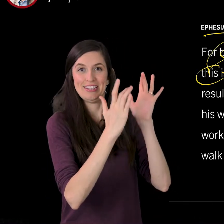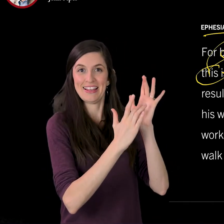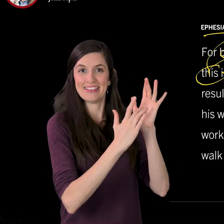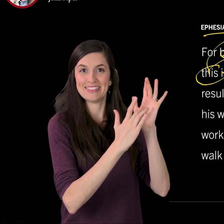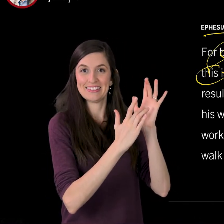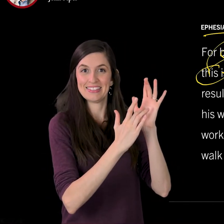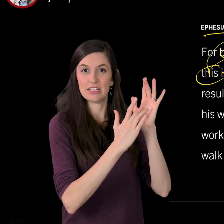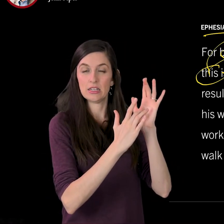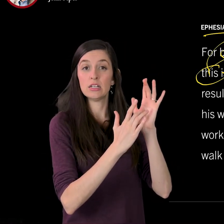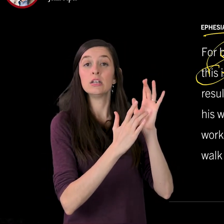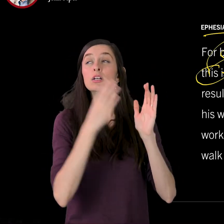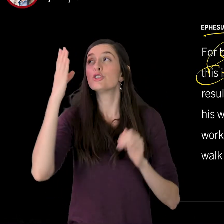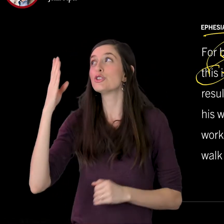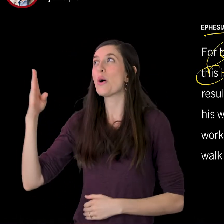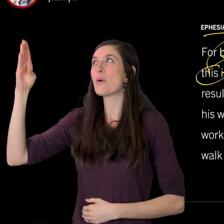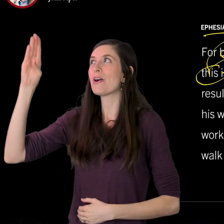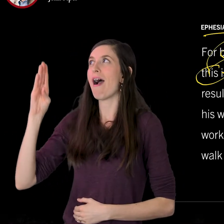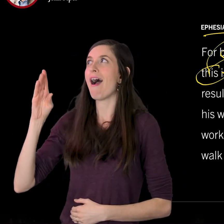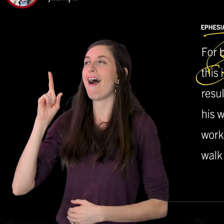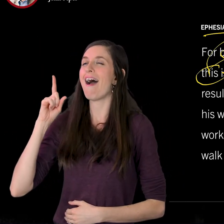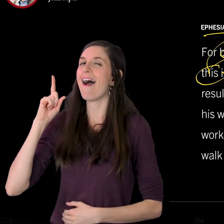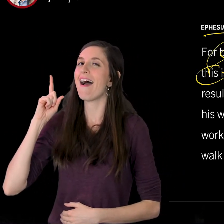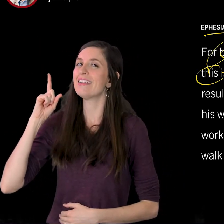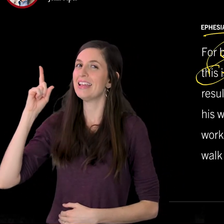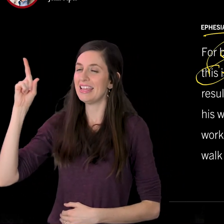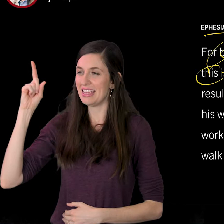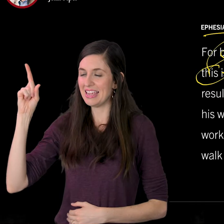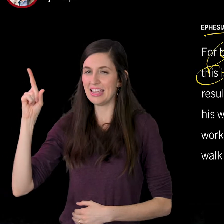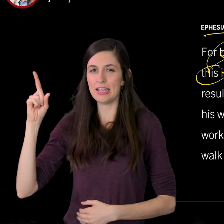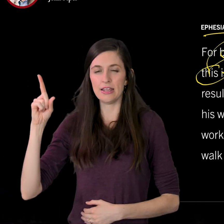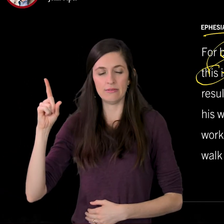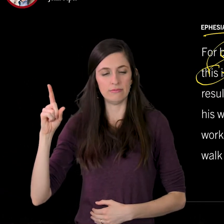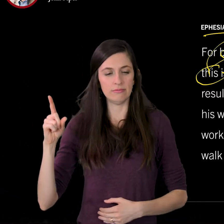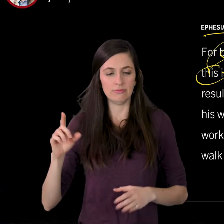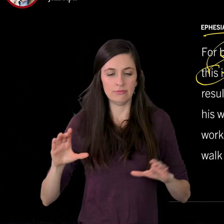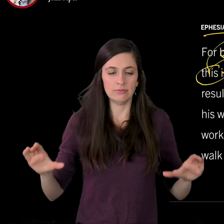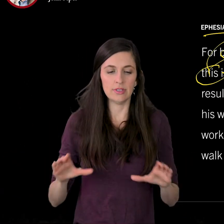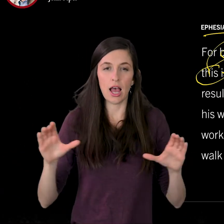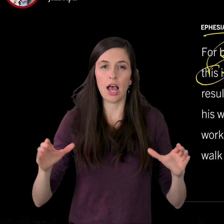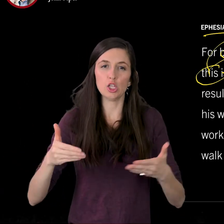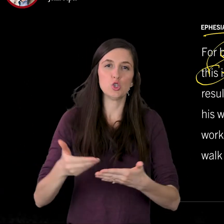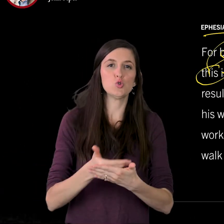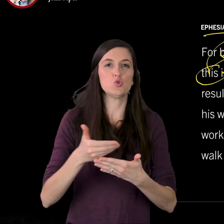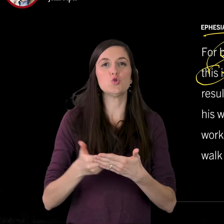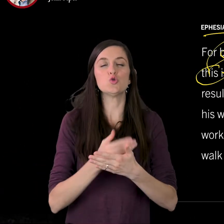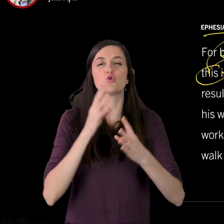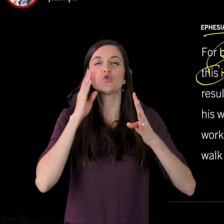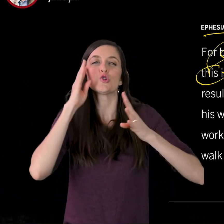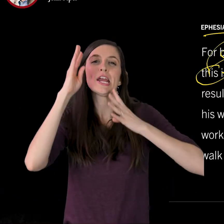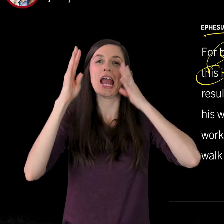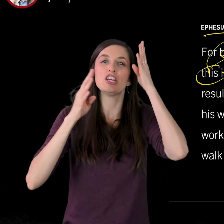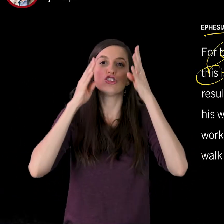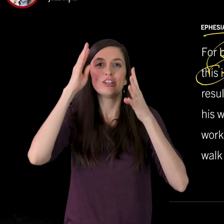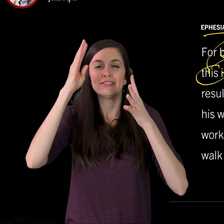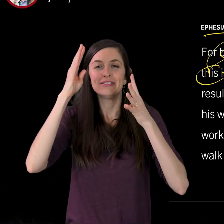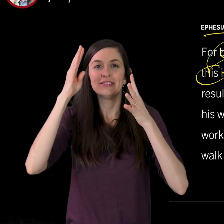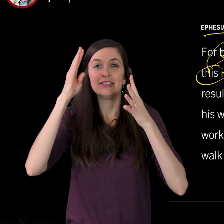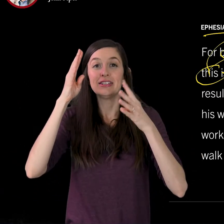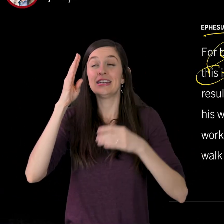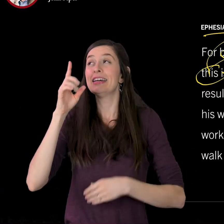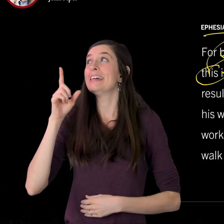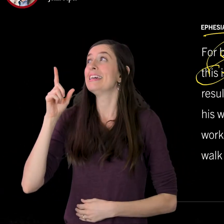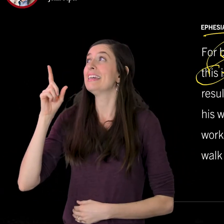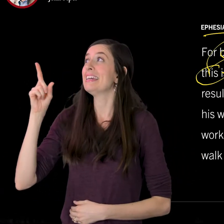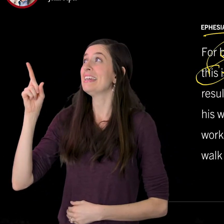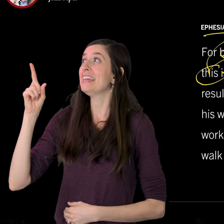in Christ Jesus. So God does a new creation. He brings into